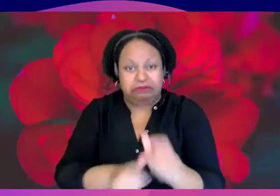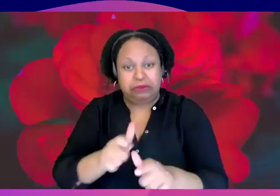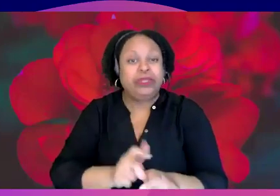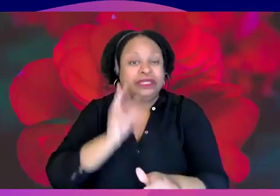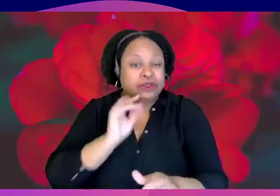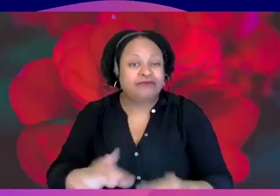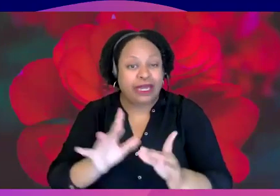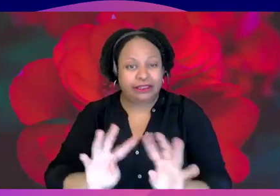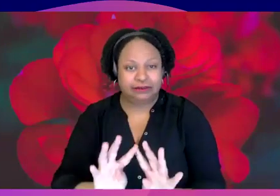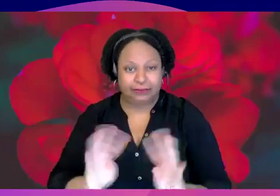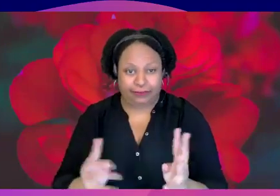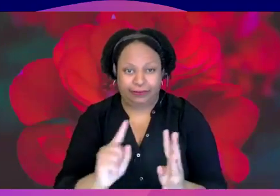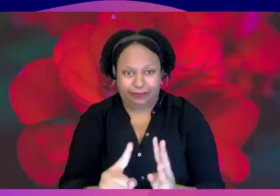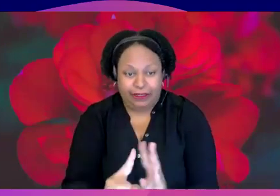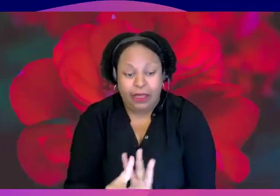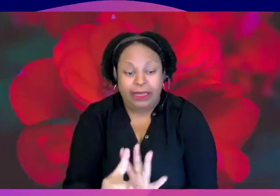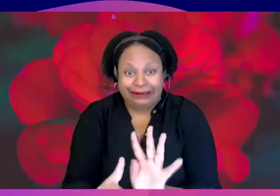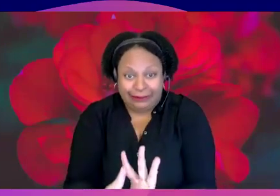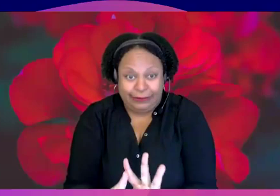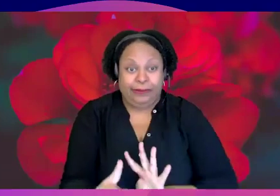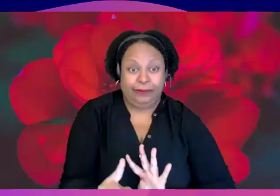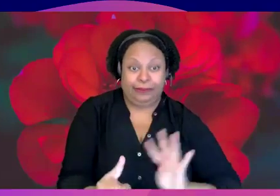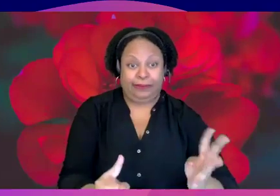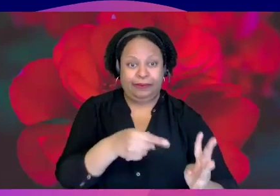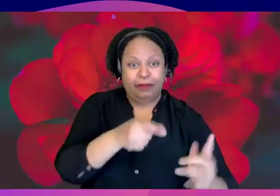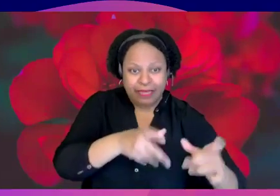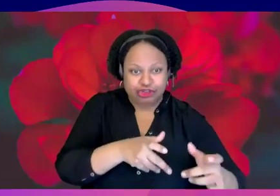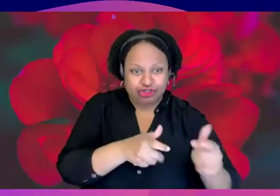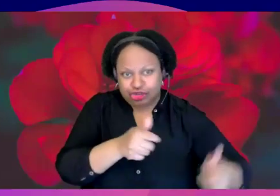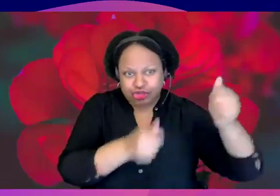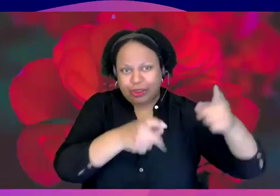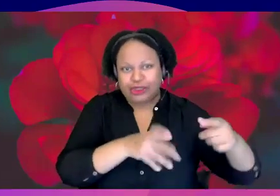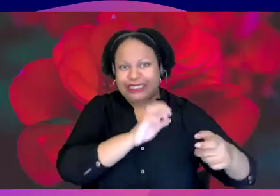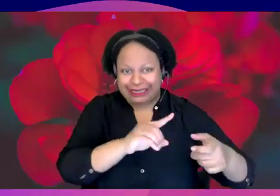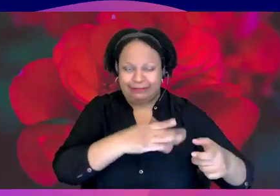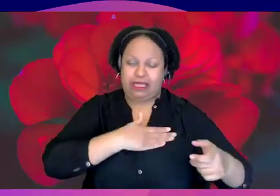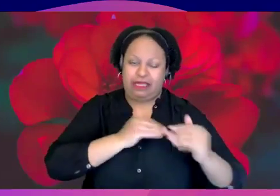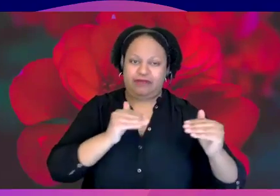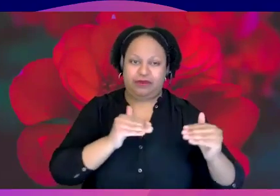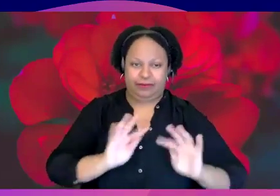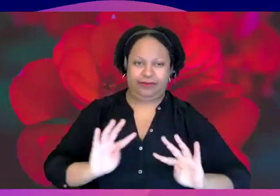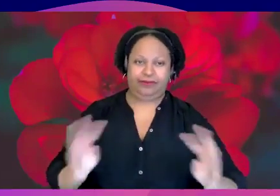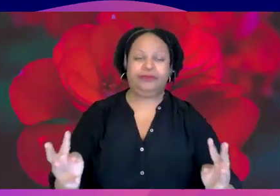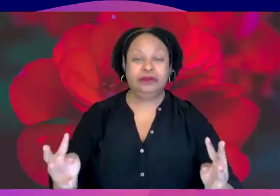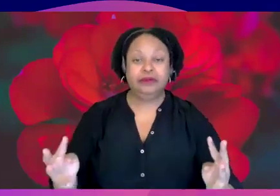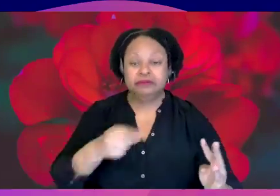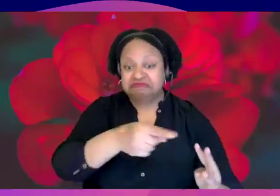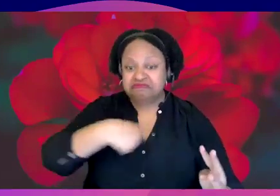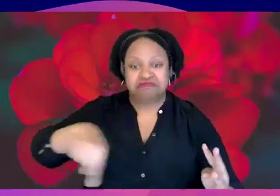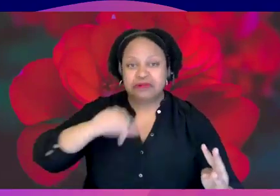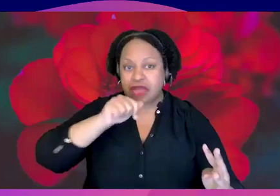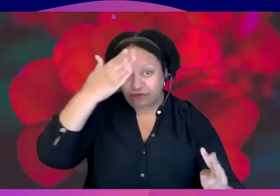experienced violence. The next ring level, managers, directors, EDs, that's my ring level. So while I am no